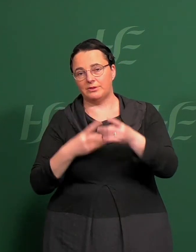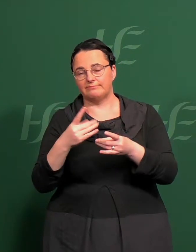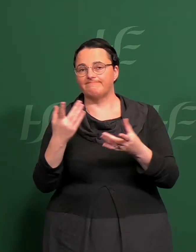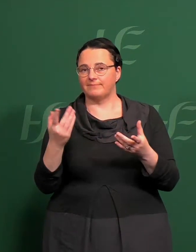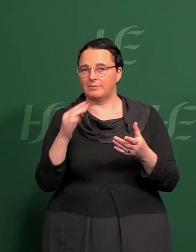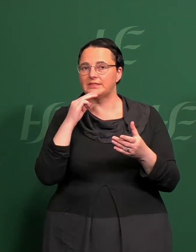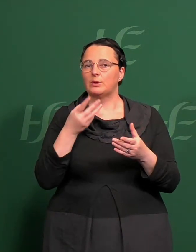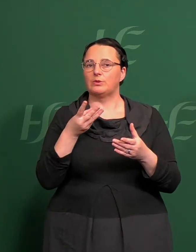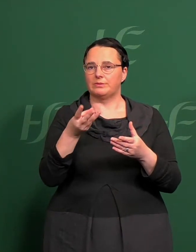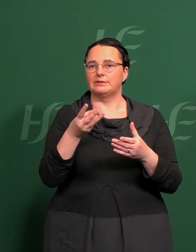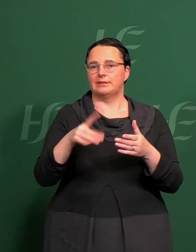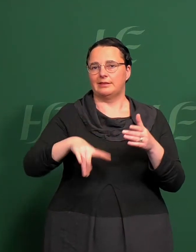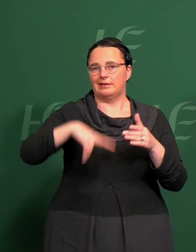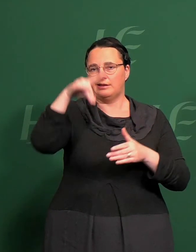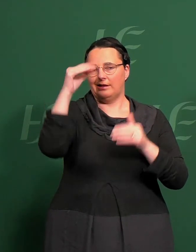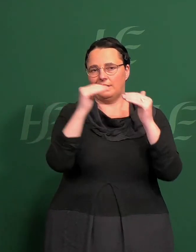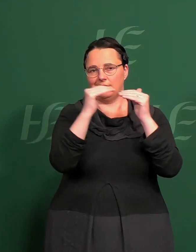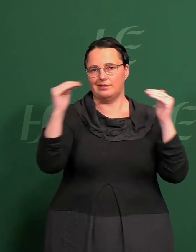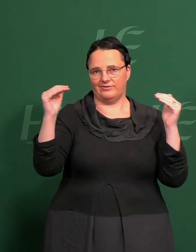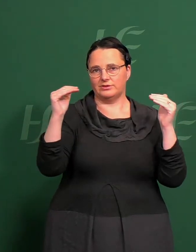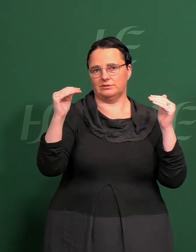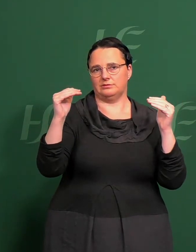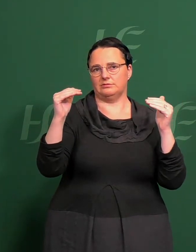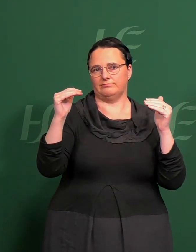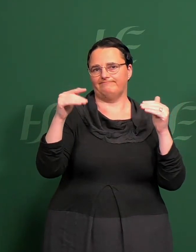level to go into a wave of Omicron.